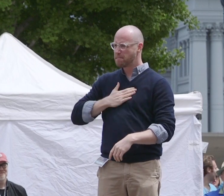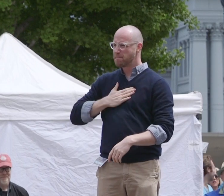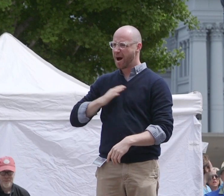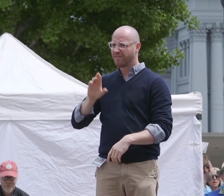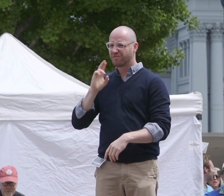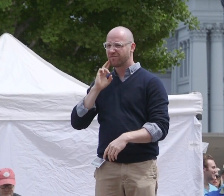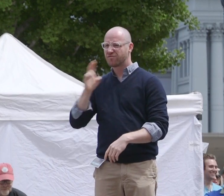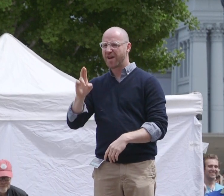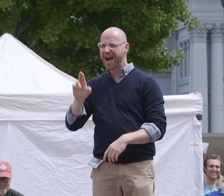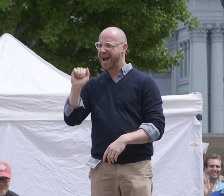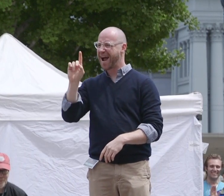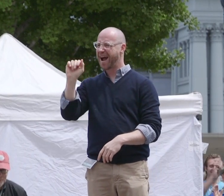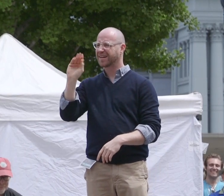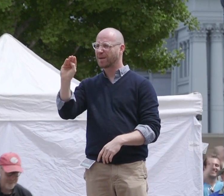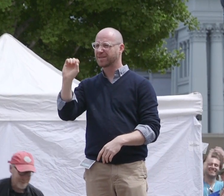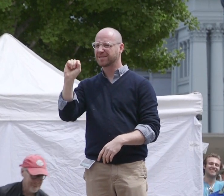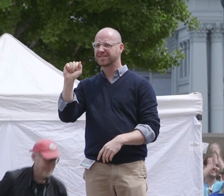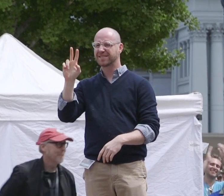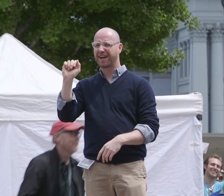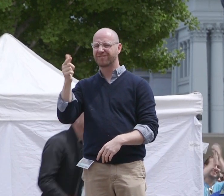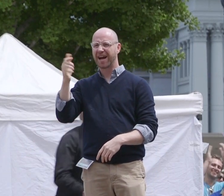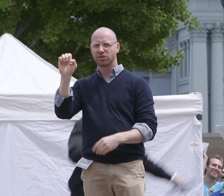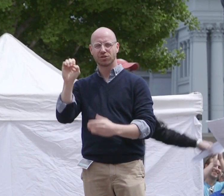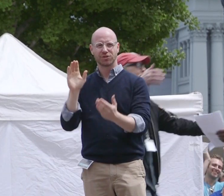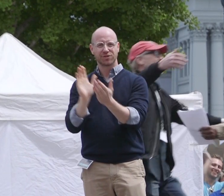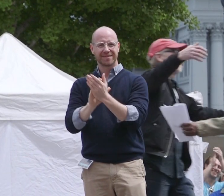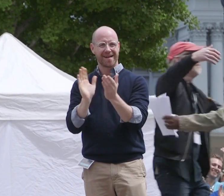Adam Savage!